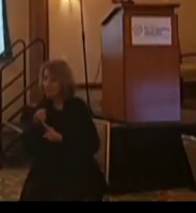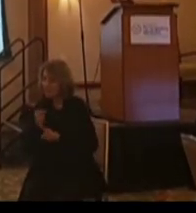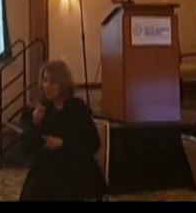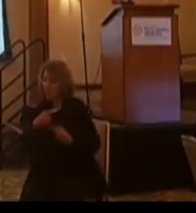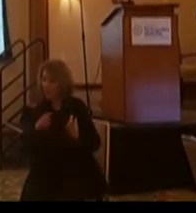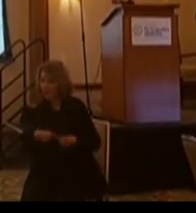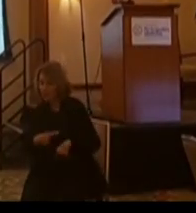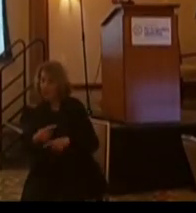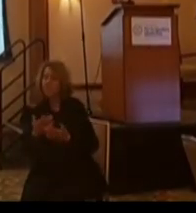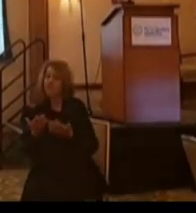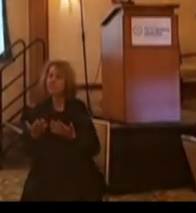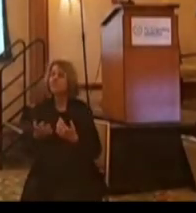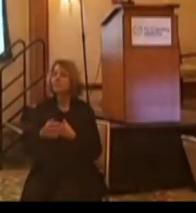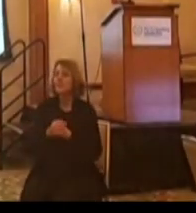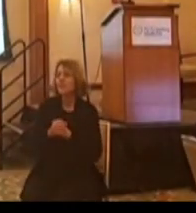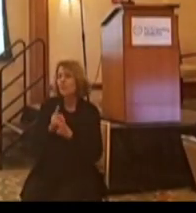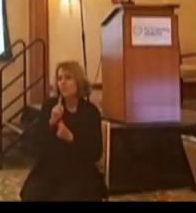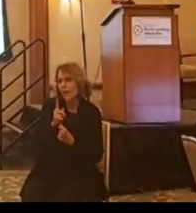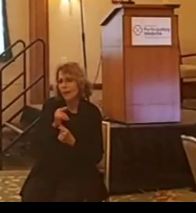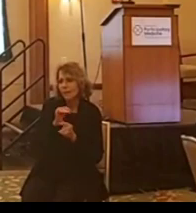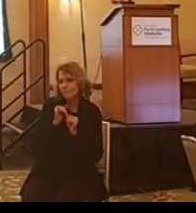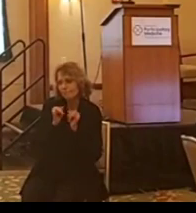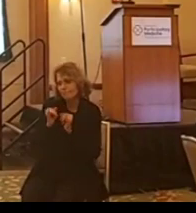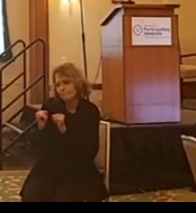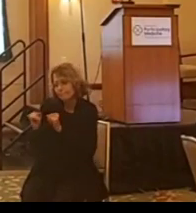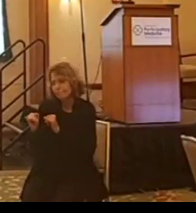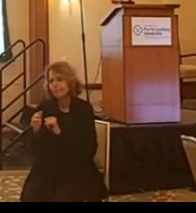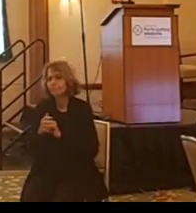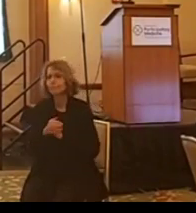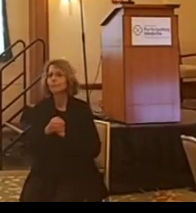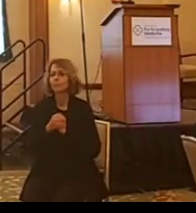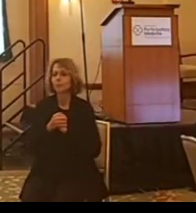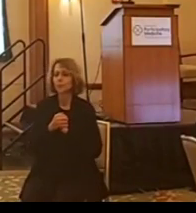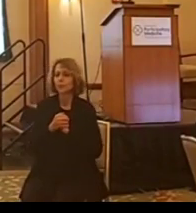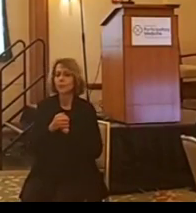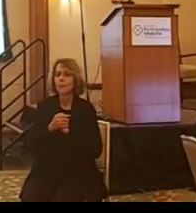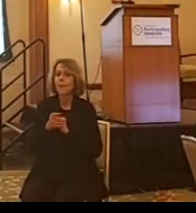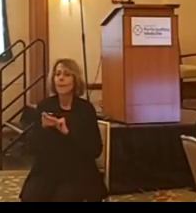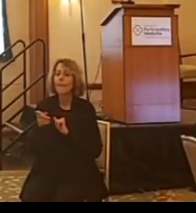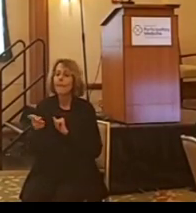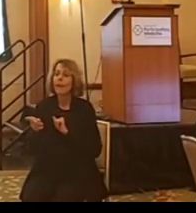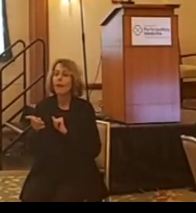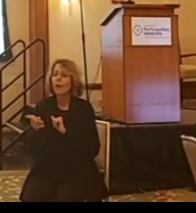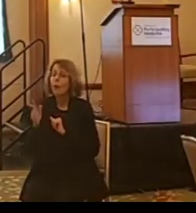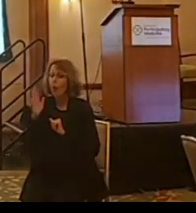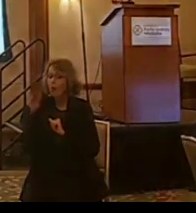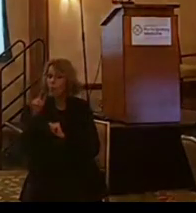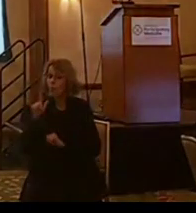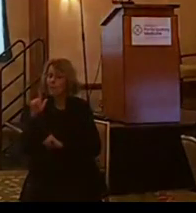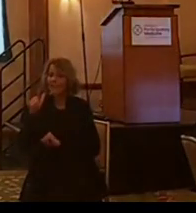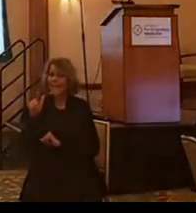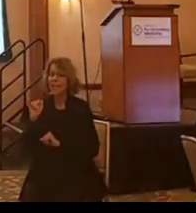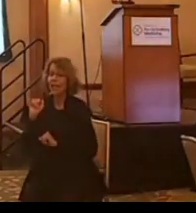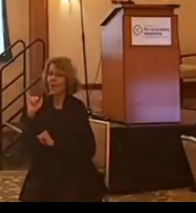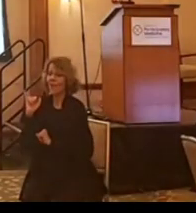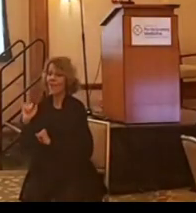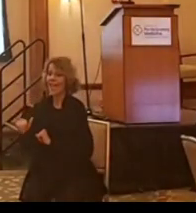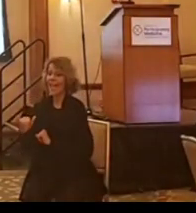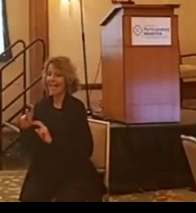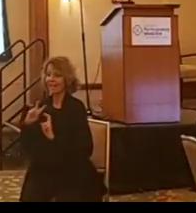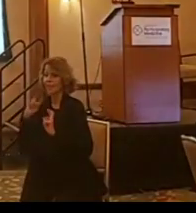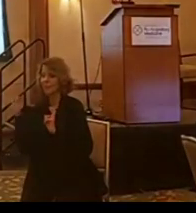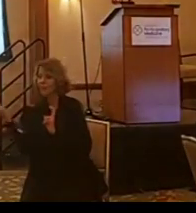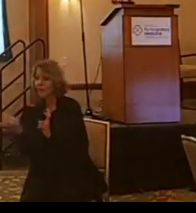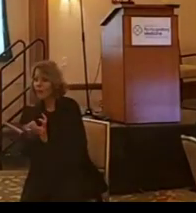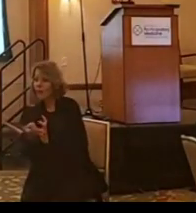the conversations yet, but I'm really interested in understanding for the women who may engage in this, when they do then go and talk to their